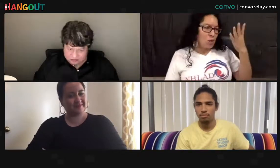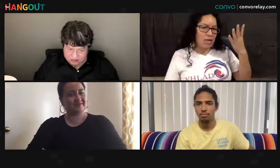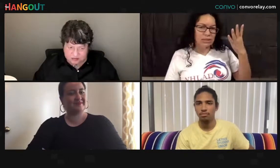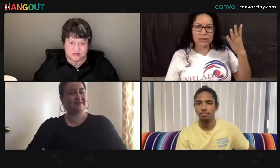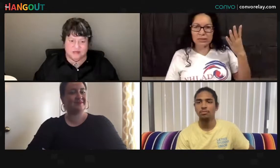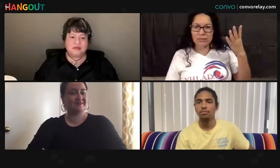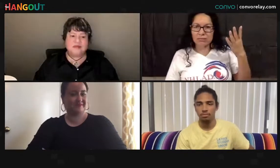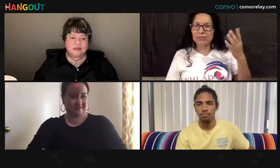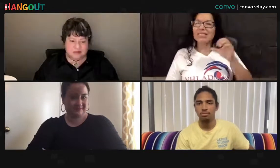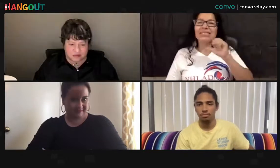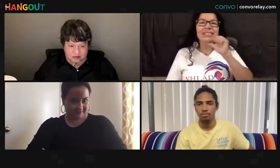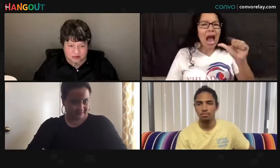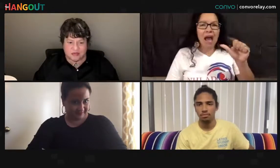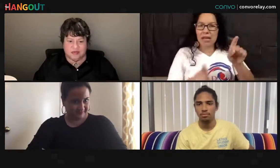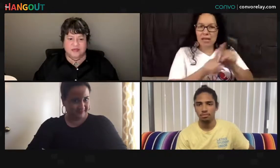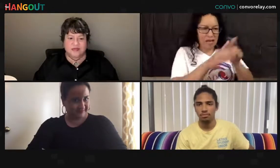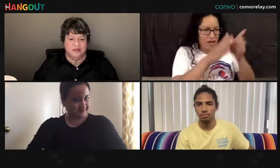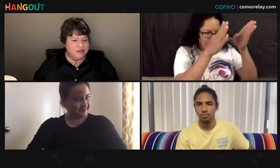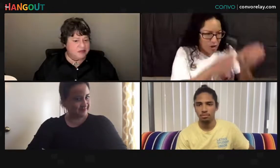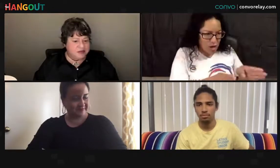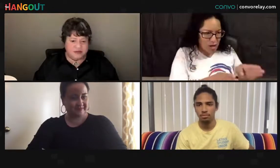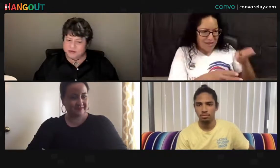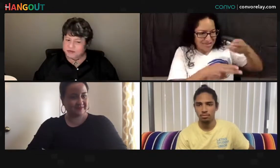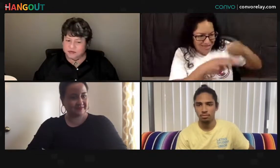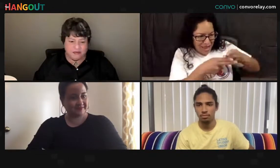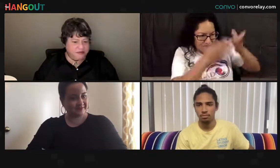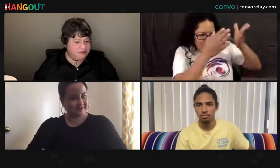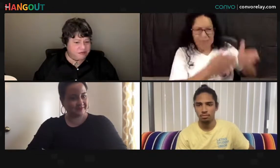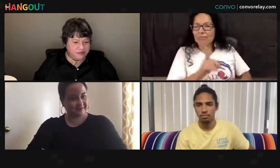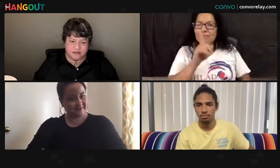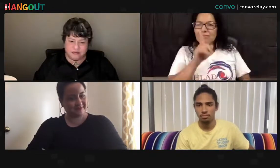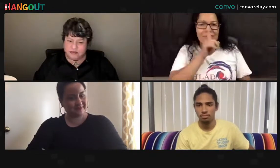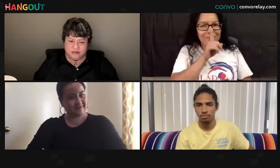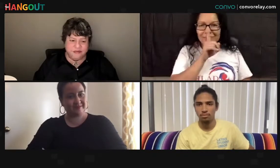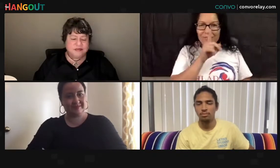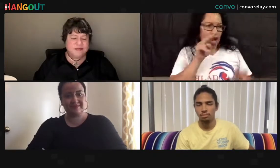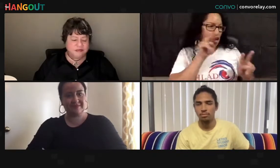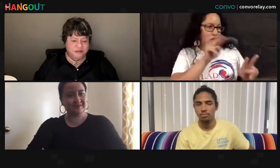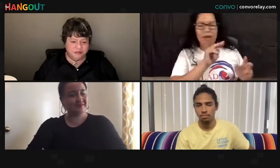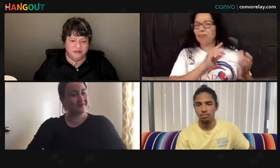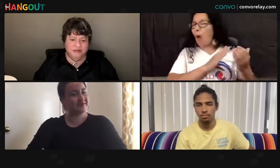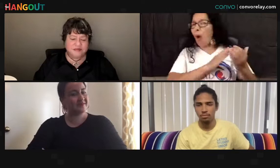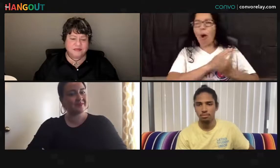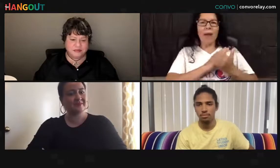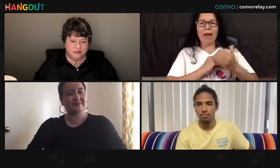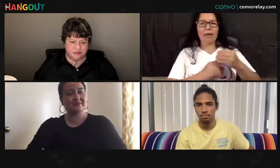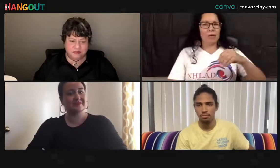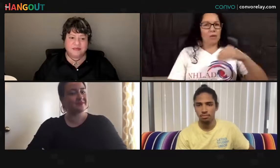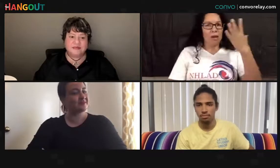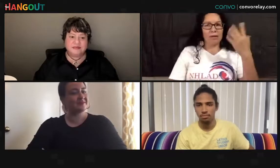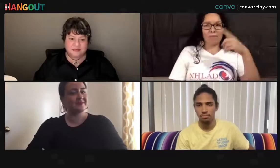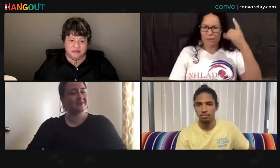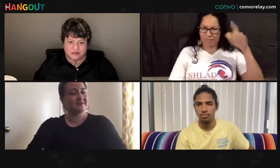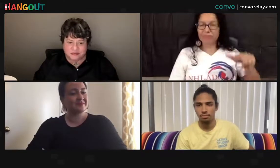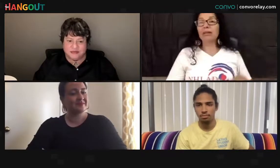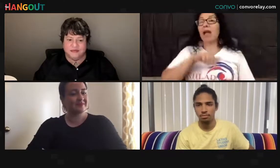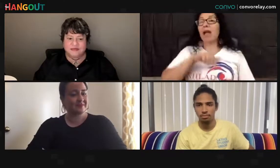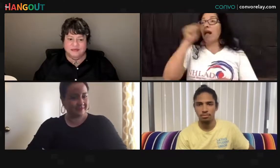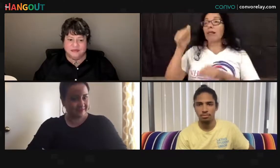Blacks, look at white, right? Not at the individual and what's behind their name. We automatically